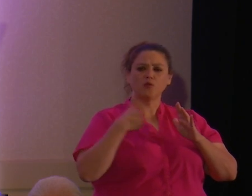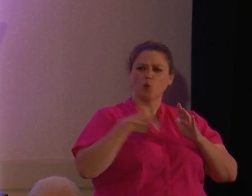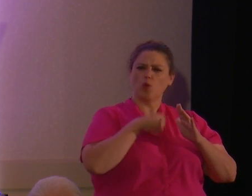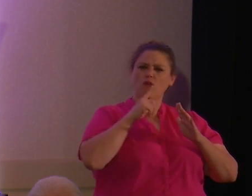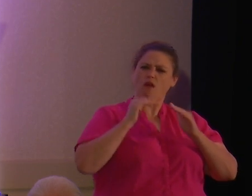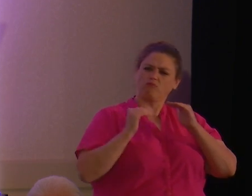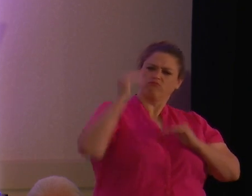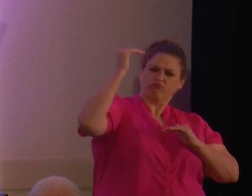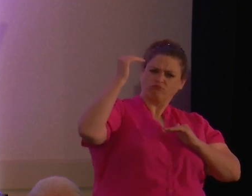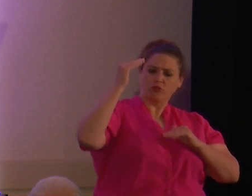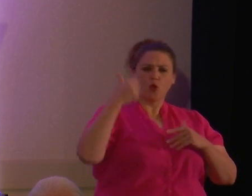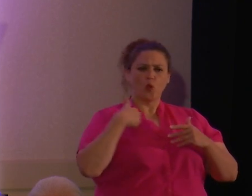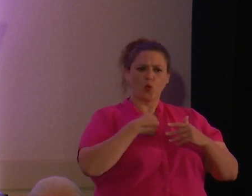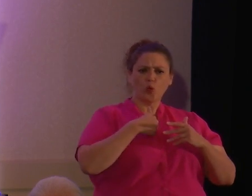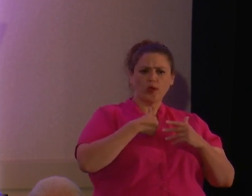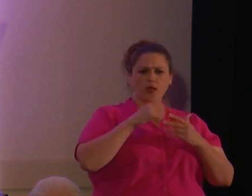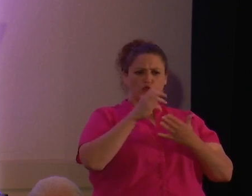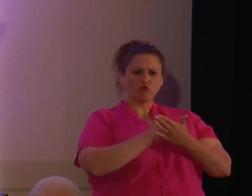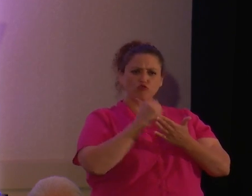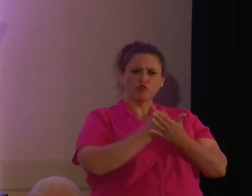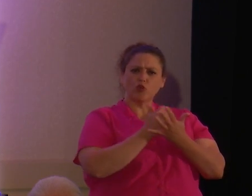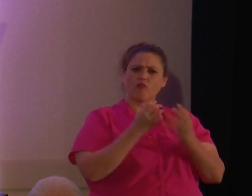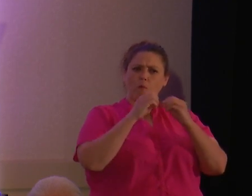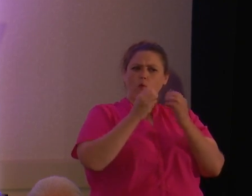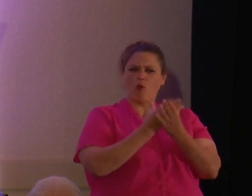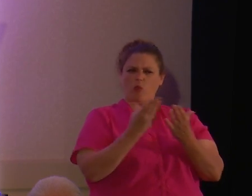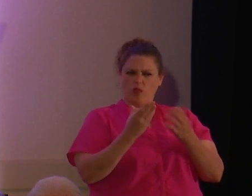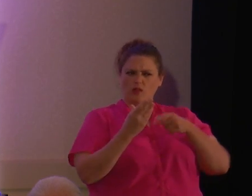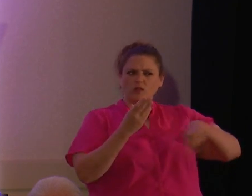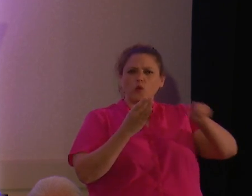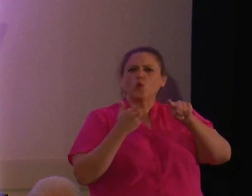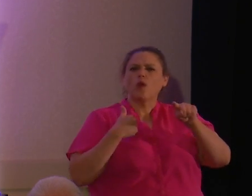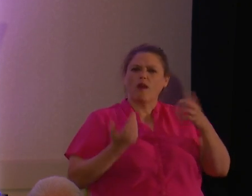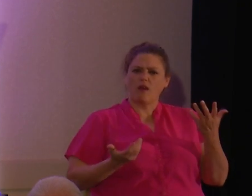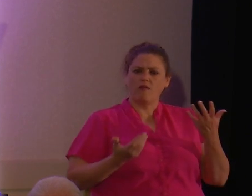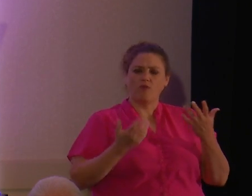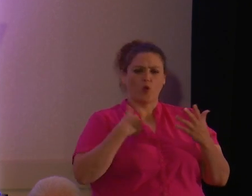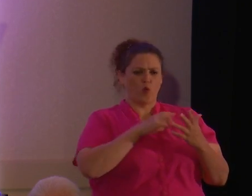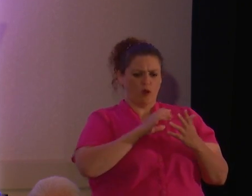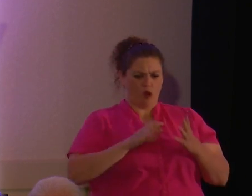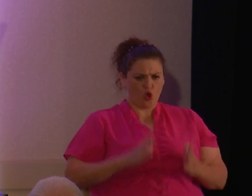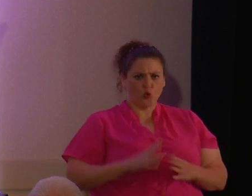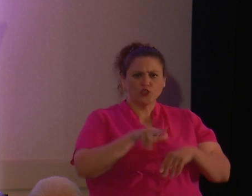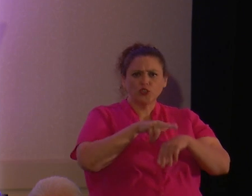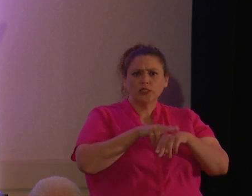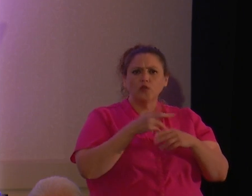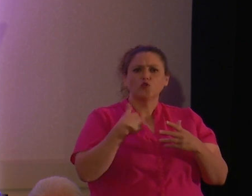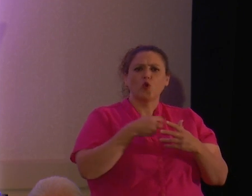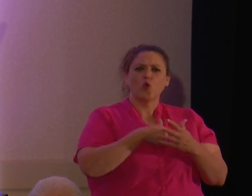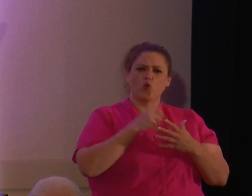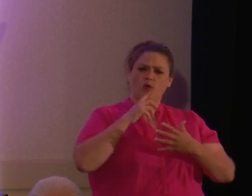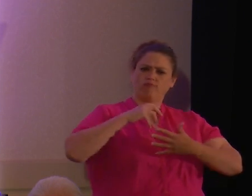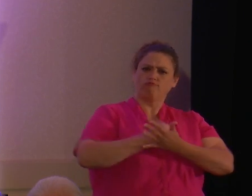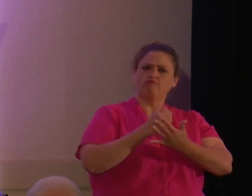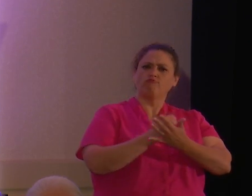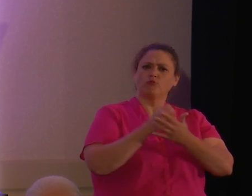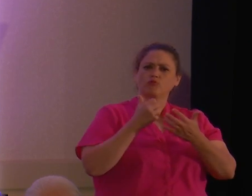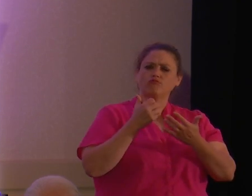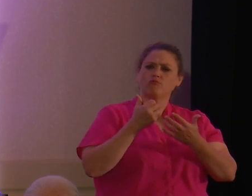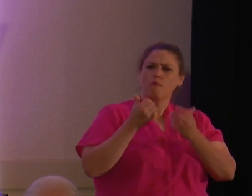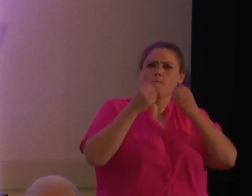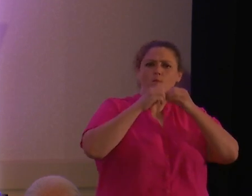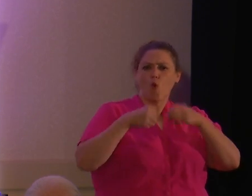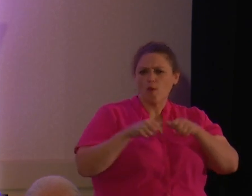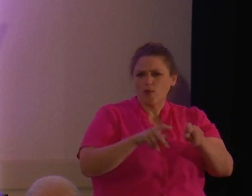We are a Christian nation, so we deserve more stuff than you. We are a Christian nation, so we deserve more privilege than you. And